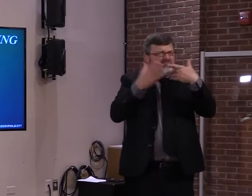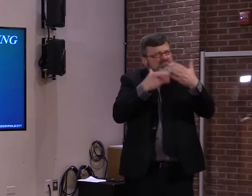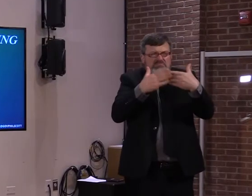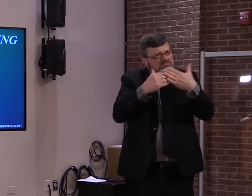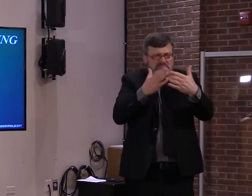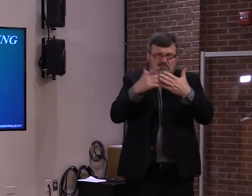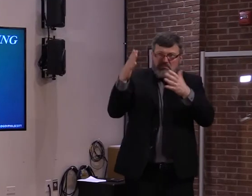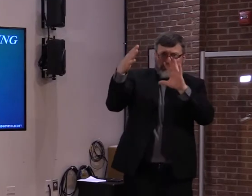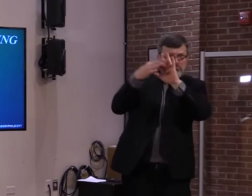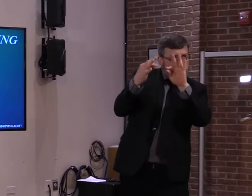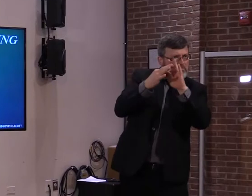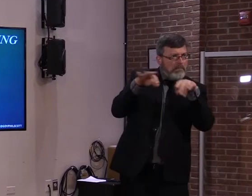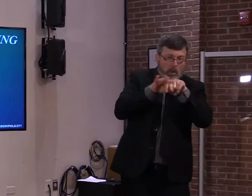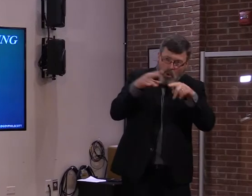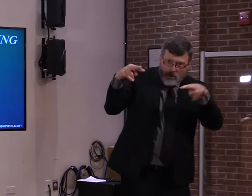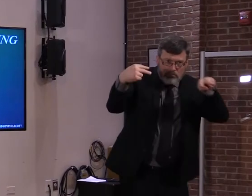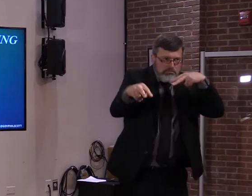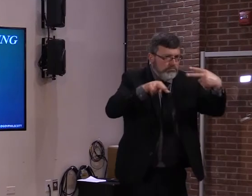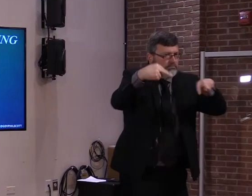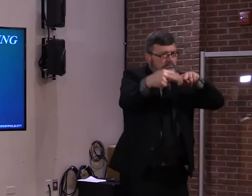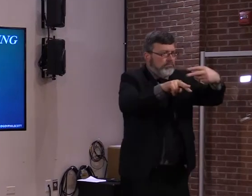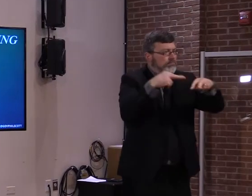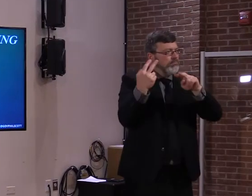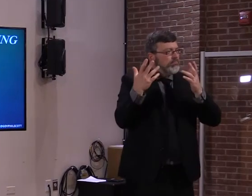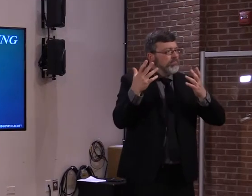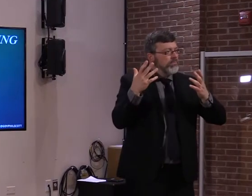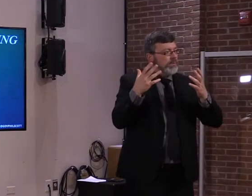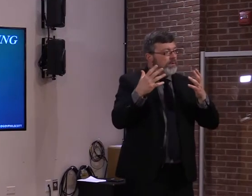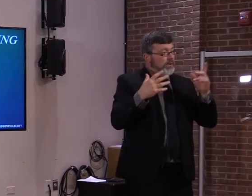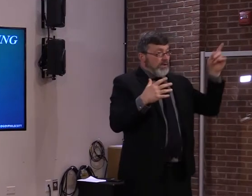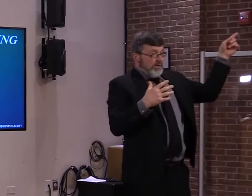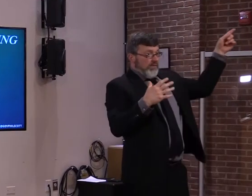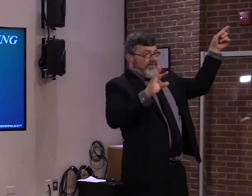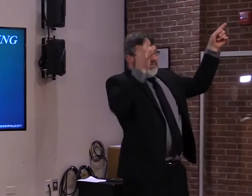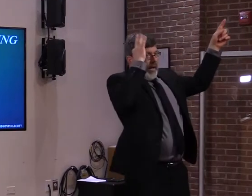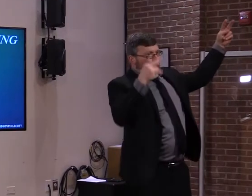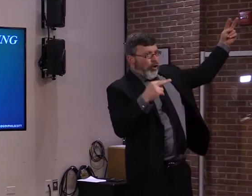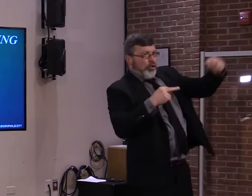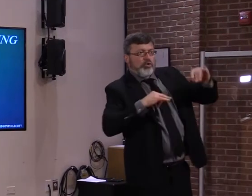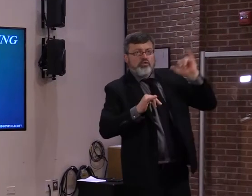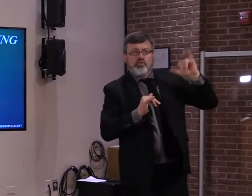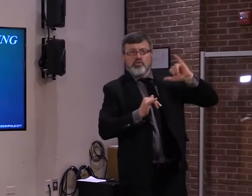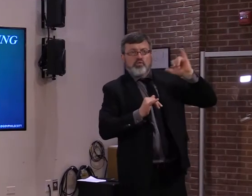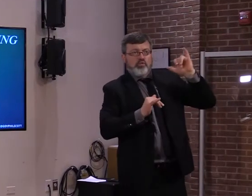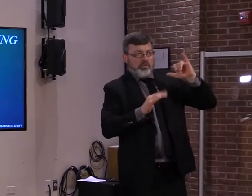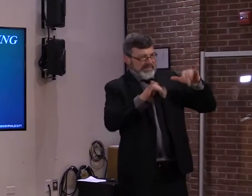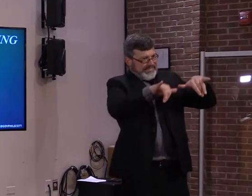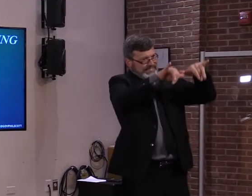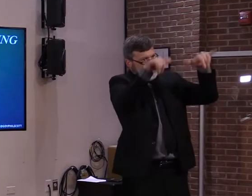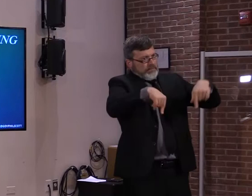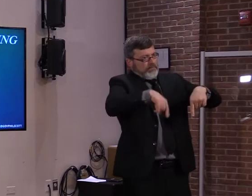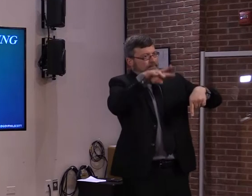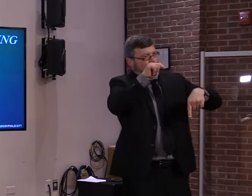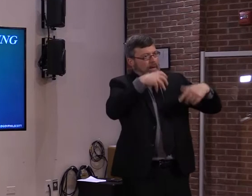first year of the all-payer model. The auditor pointed out that we are spending some admin costs